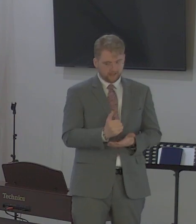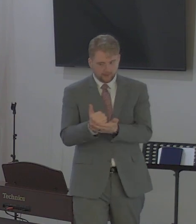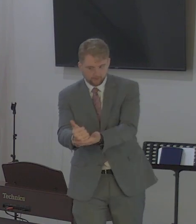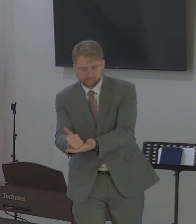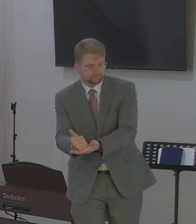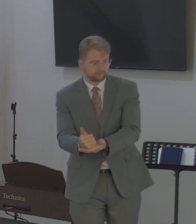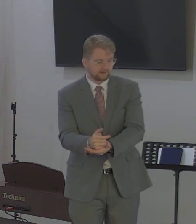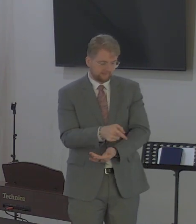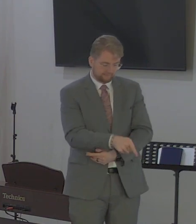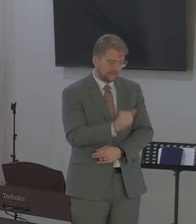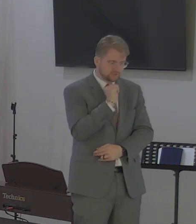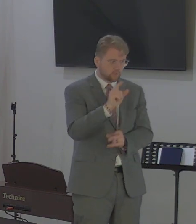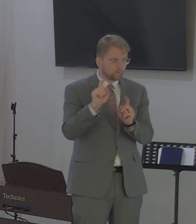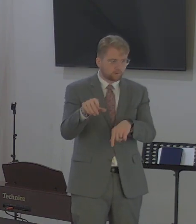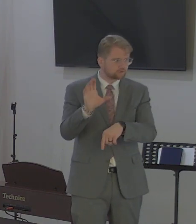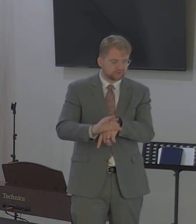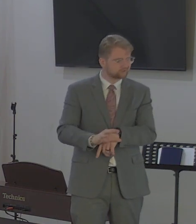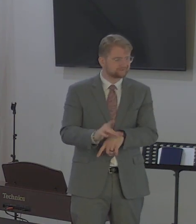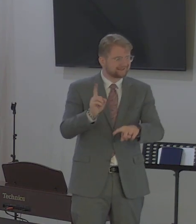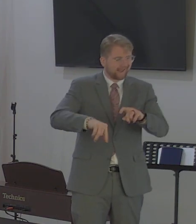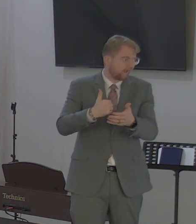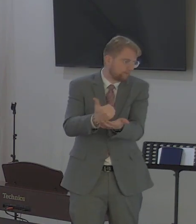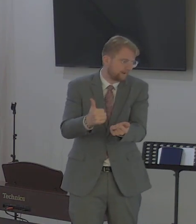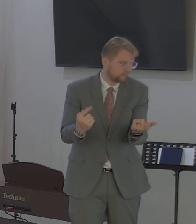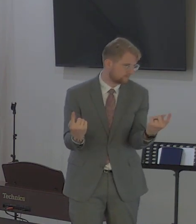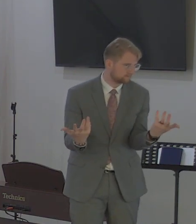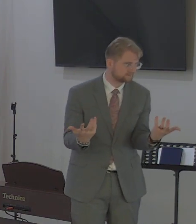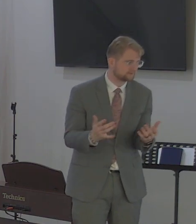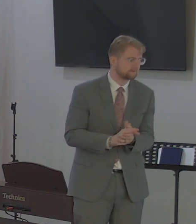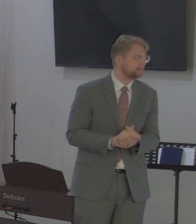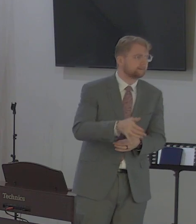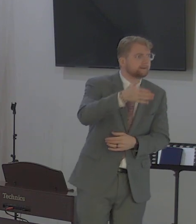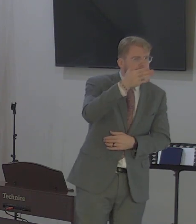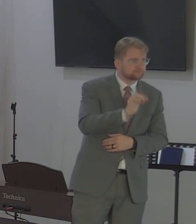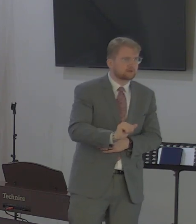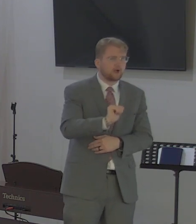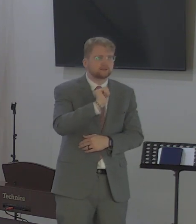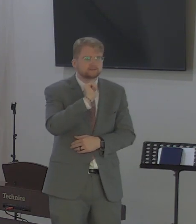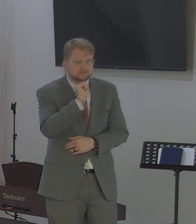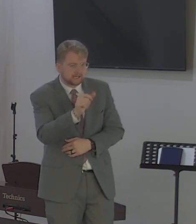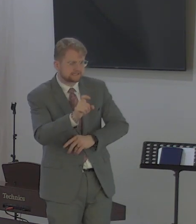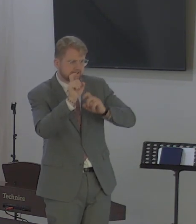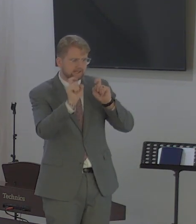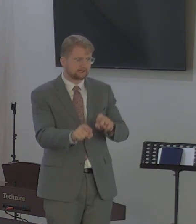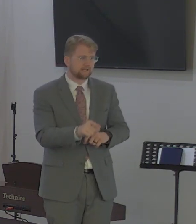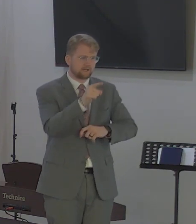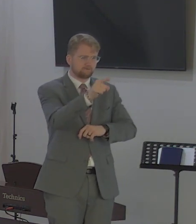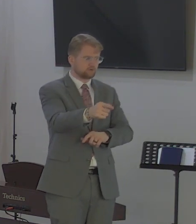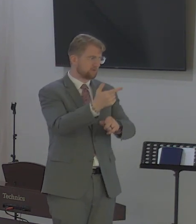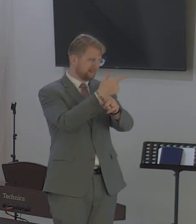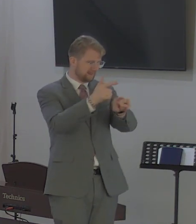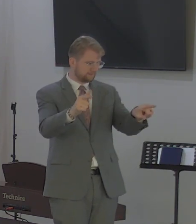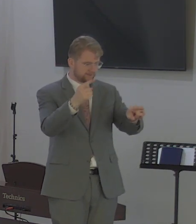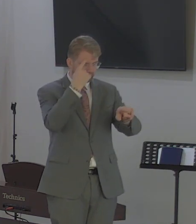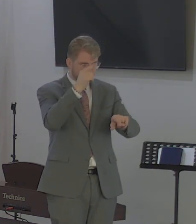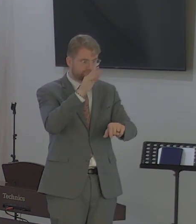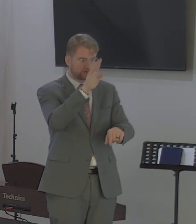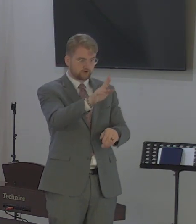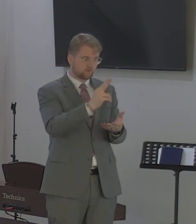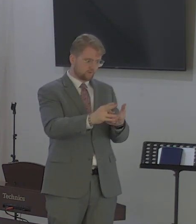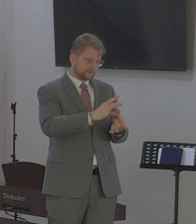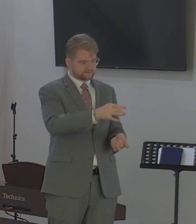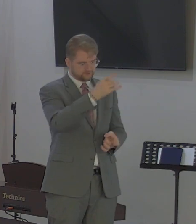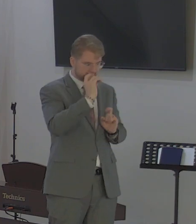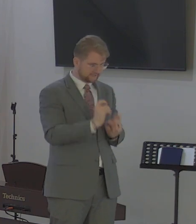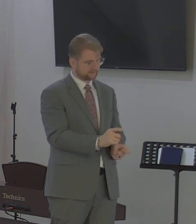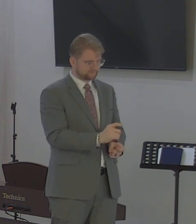doesn't give you liberty to skip things. God doesn't give you liberty to have the Holy Spirit gift that God has given you to use whenever you